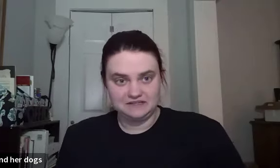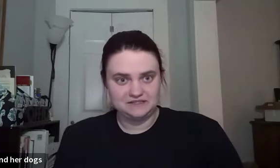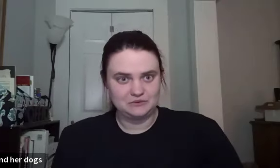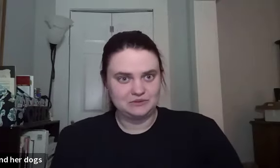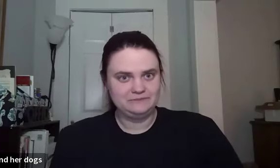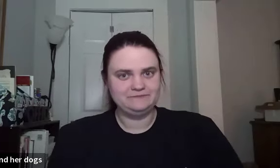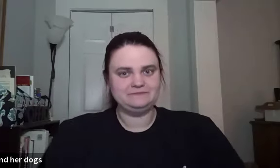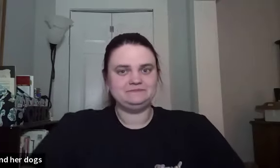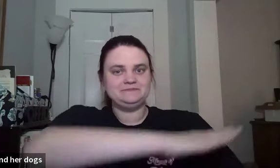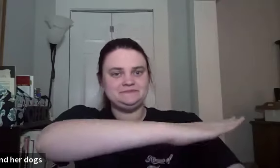Dinosaur,